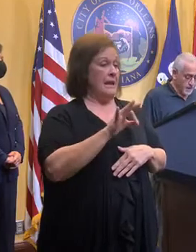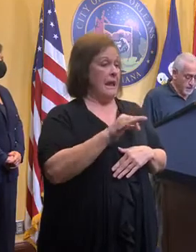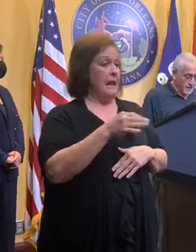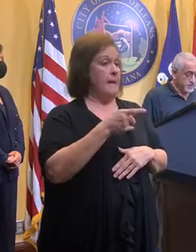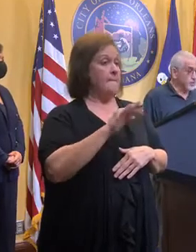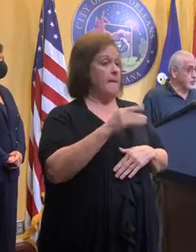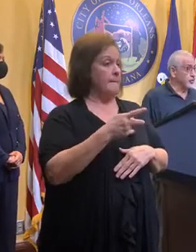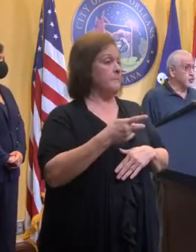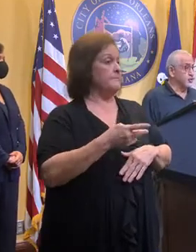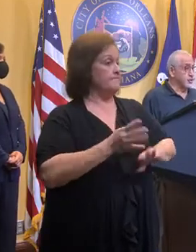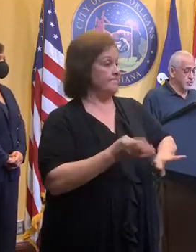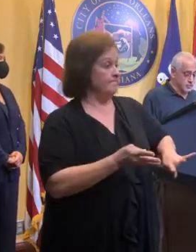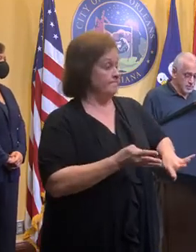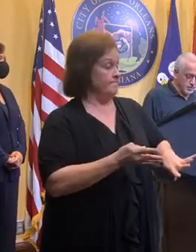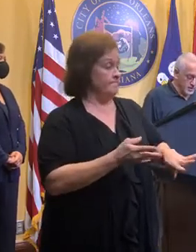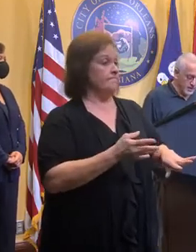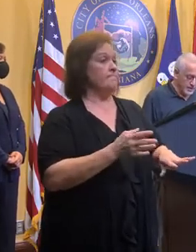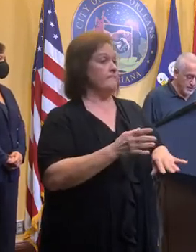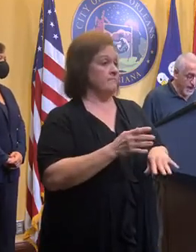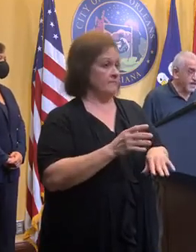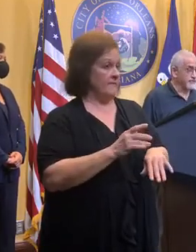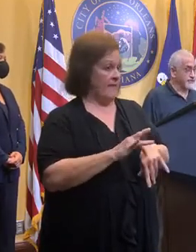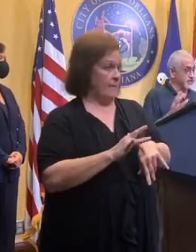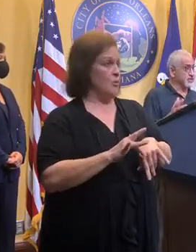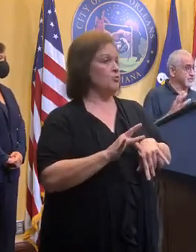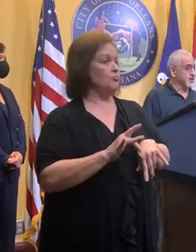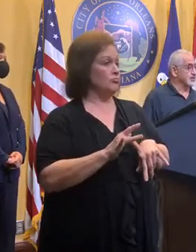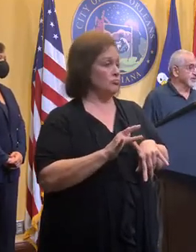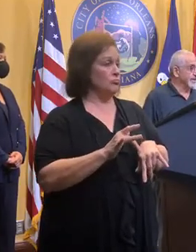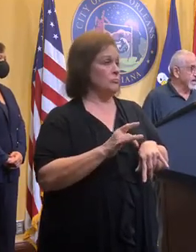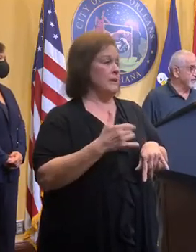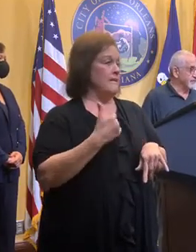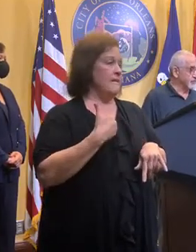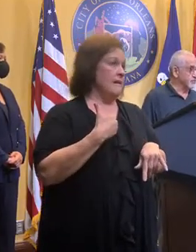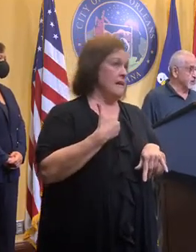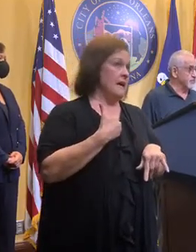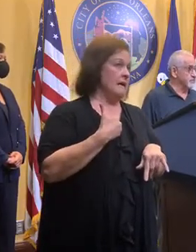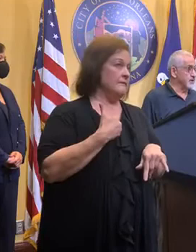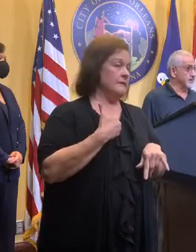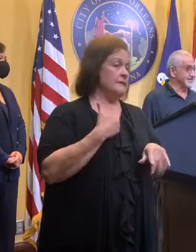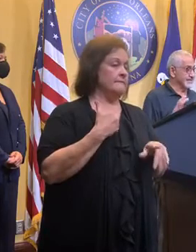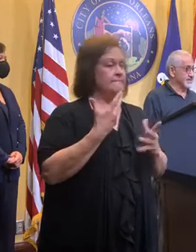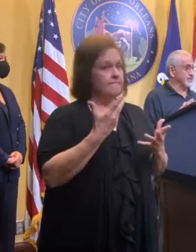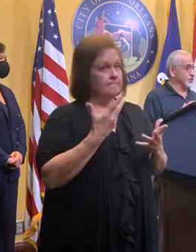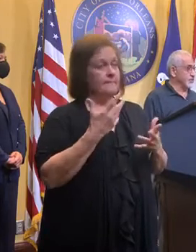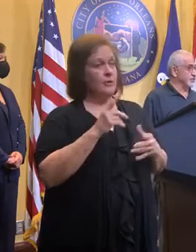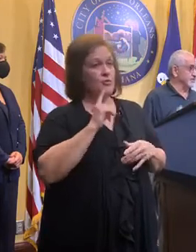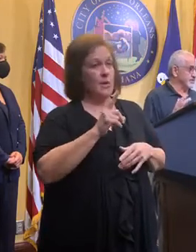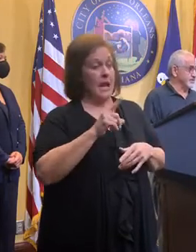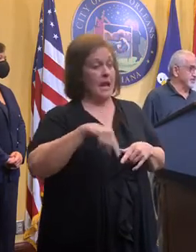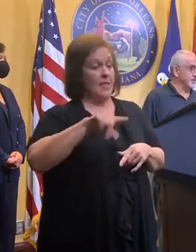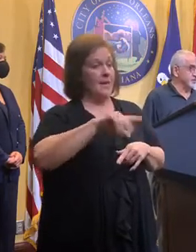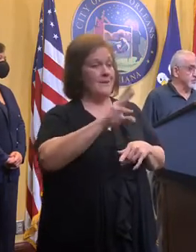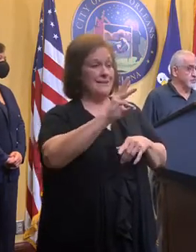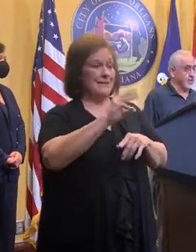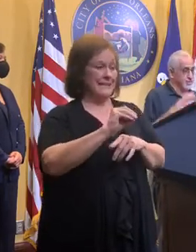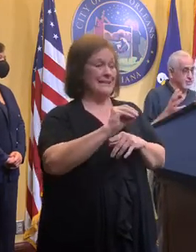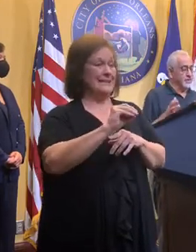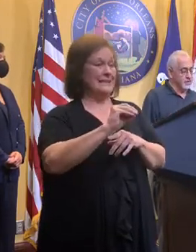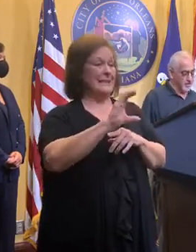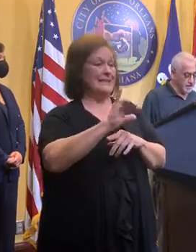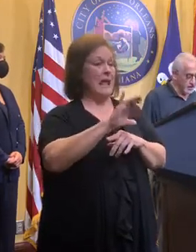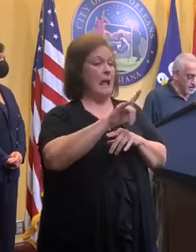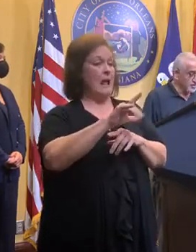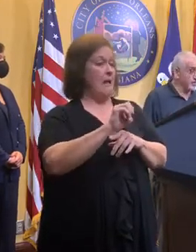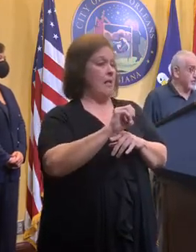available. It's important to note that just approximately half of those pumps are 60 hertz or 60 cycle